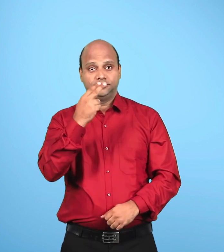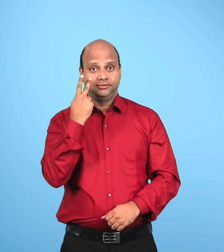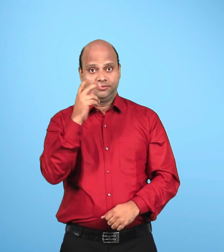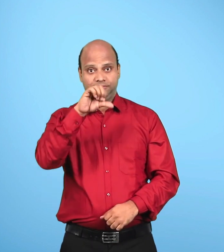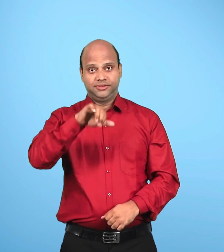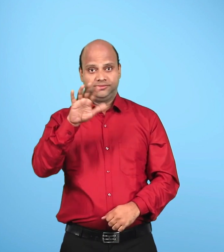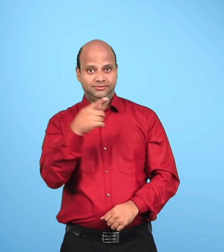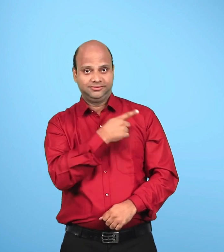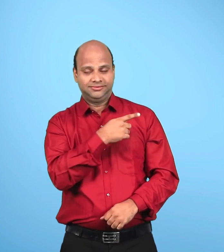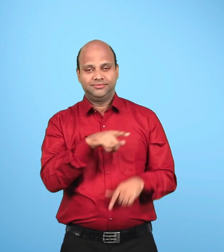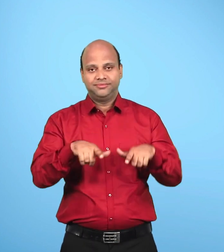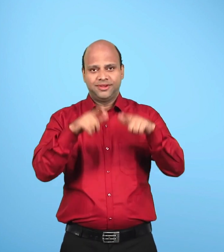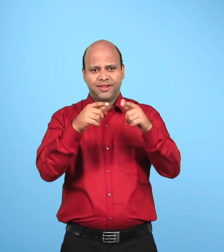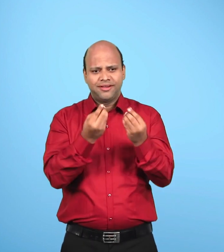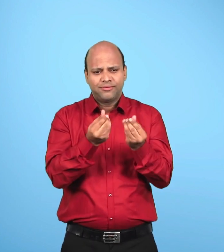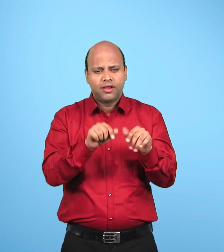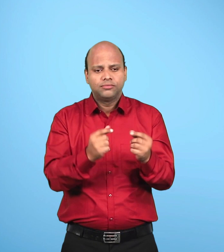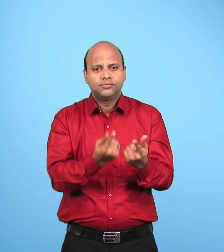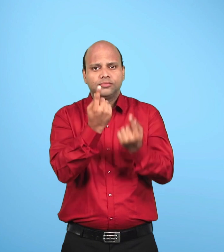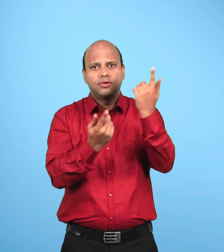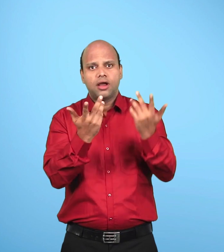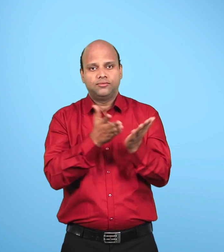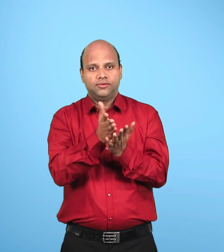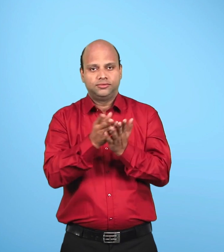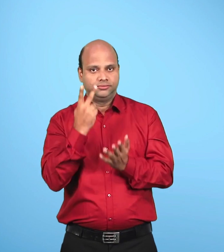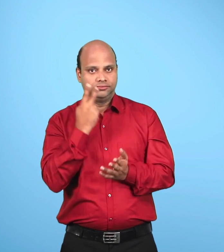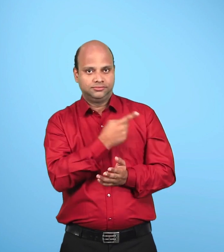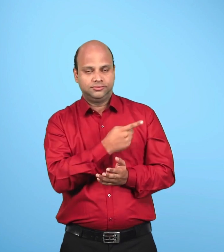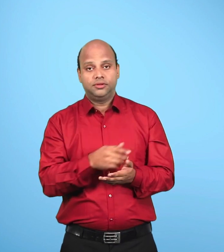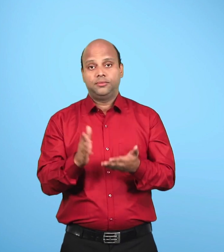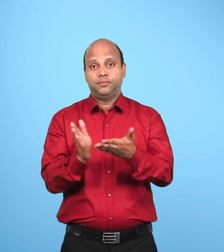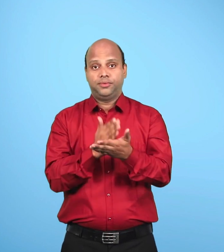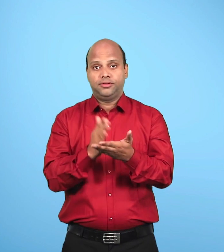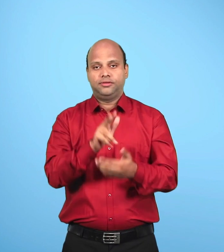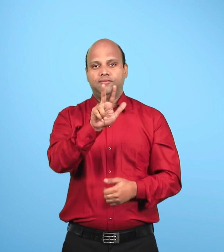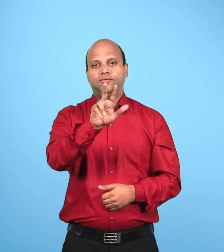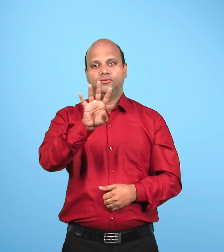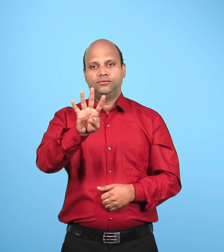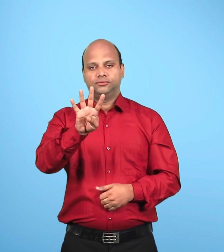Figure 9.5. Some typical plants that grow in desert. Page 84.